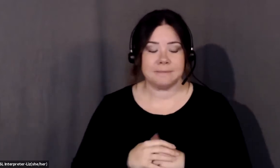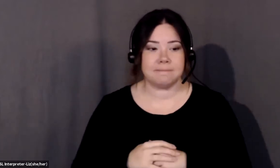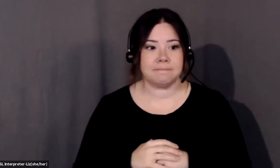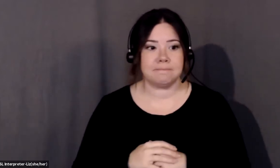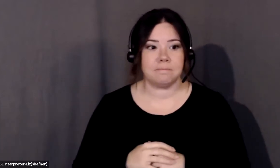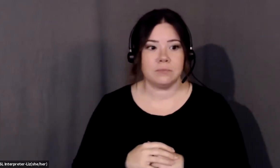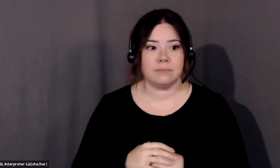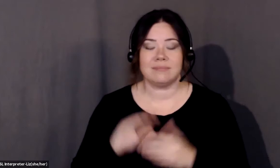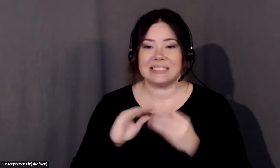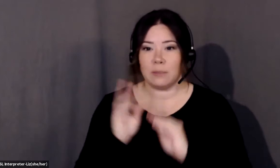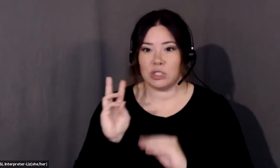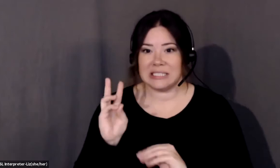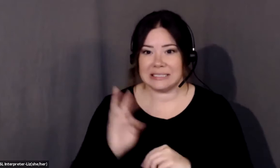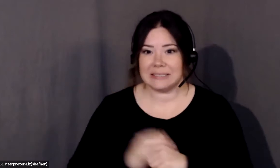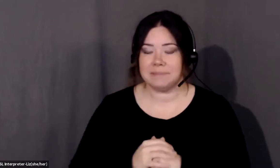Number 6.